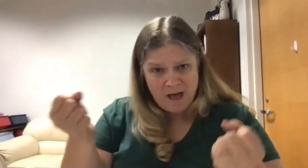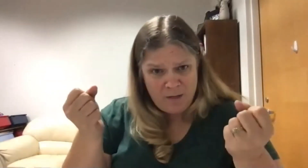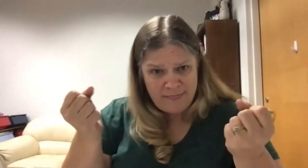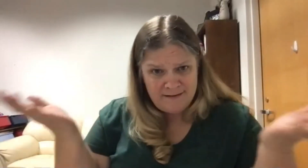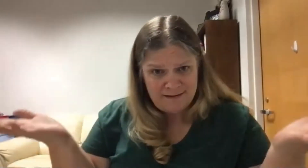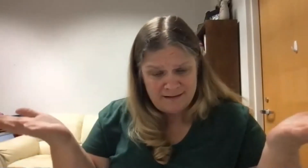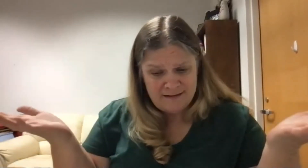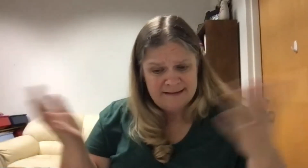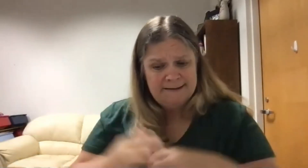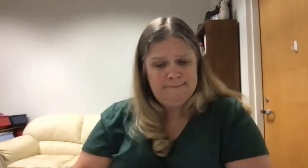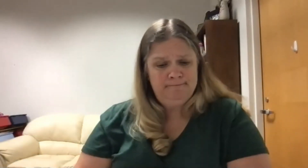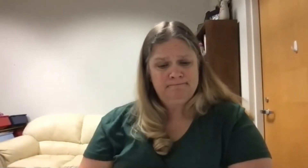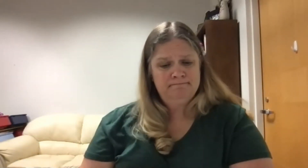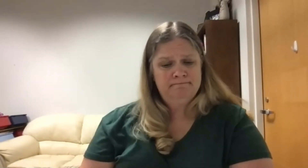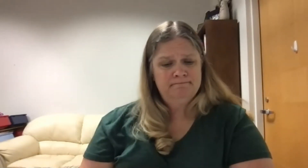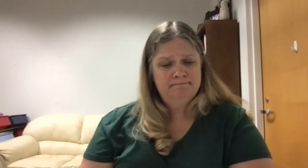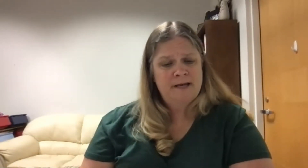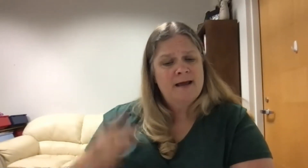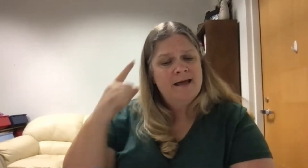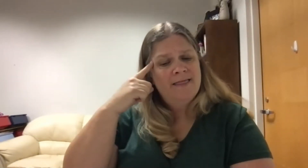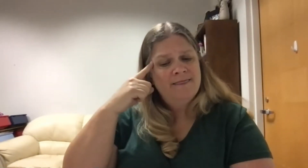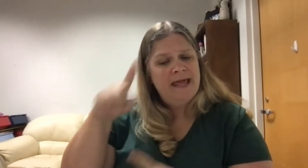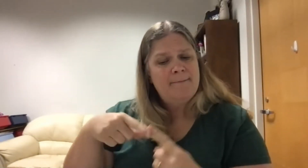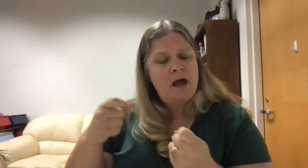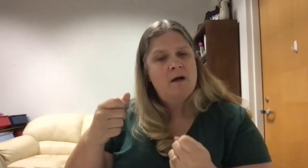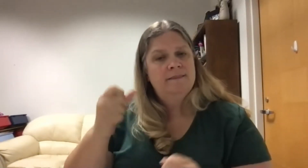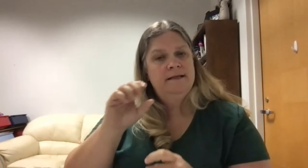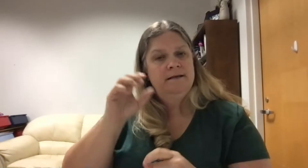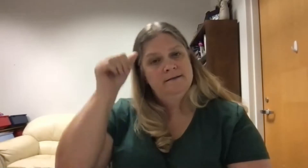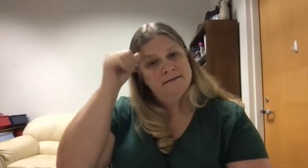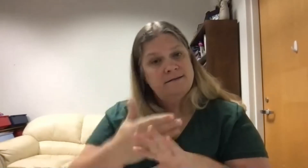but maybe internally their mental health may not have been intact that way.